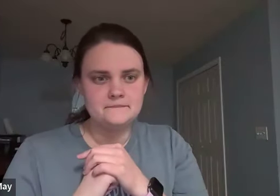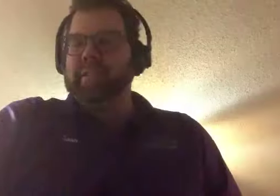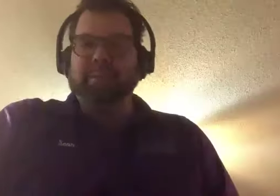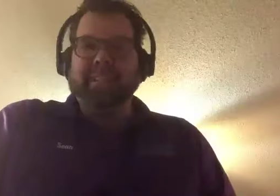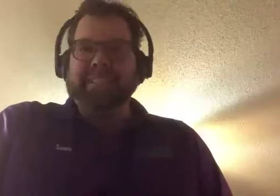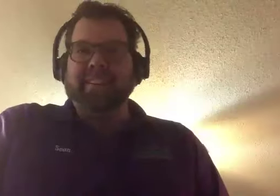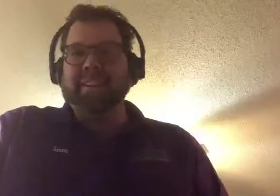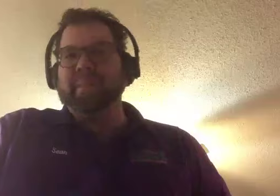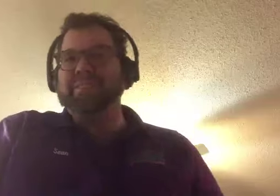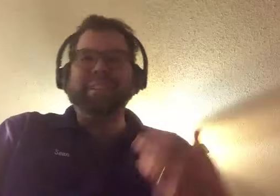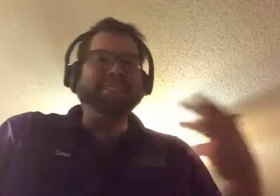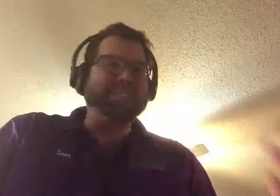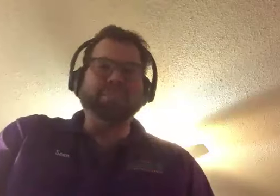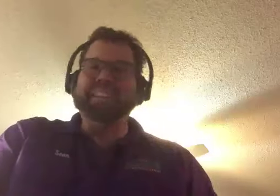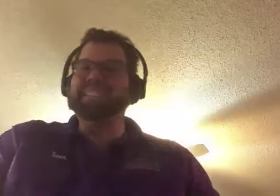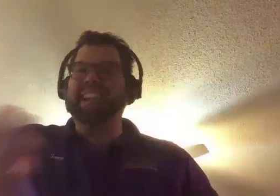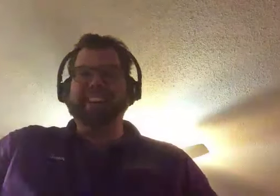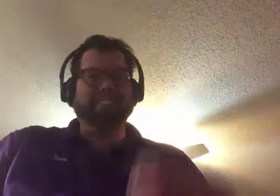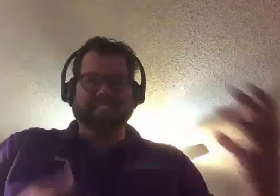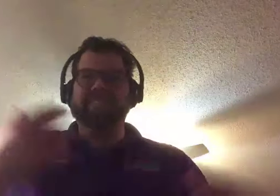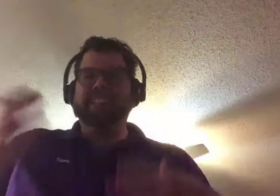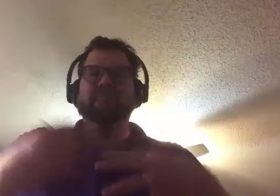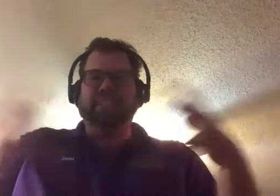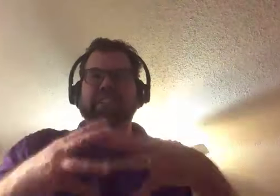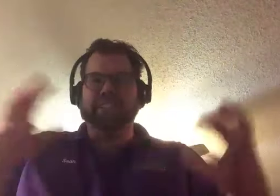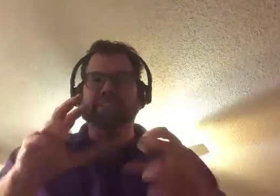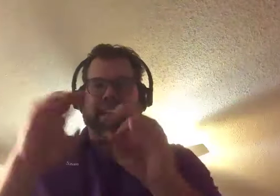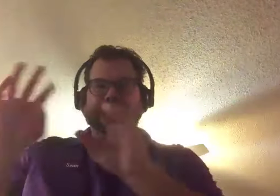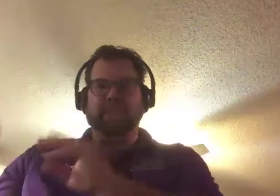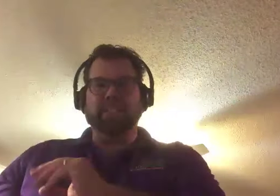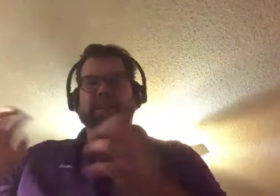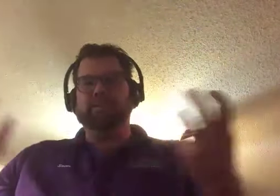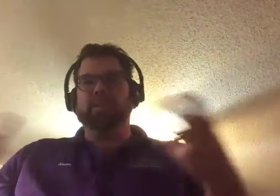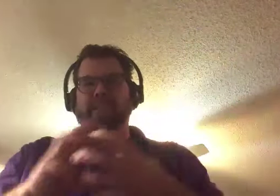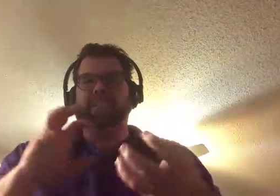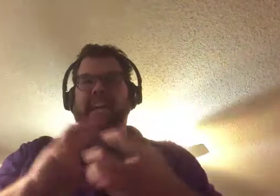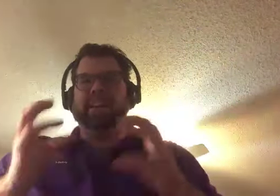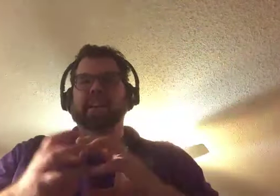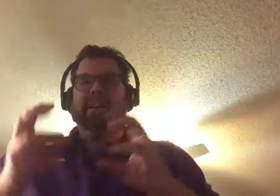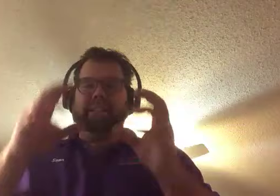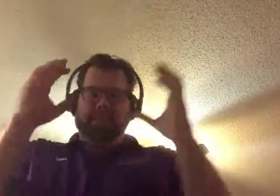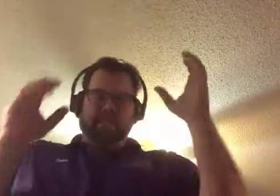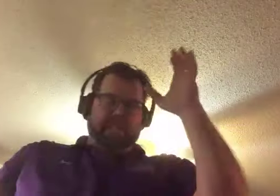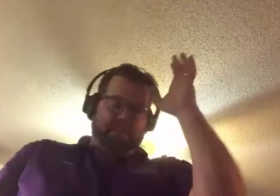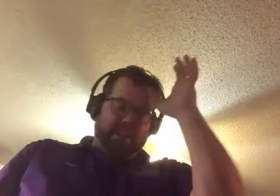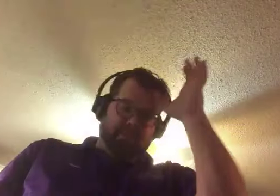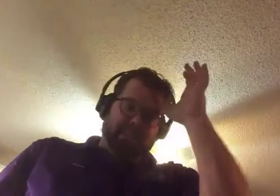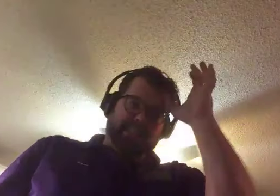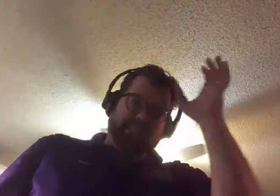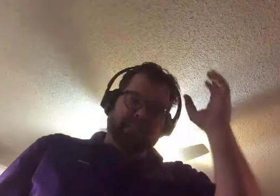More since we're in the South, like mustard greens, turnip greens, kale, things of that. So I'm just curious if that's finger spelled or if there's again, so you, since you have greens as, you